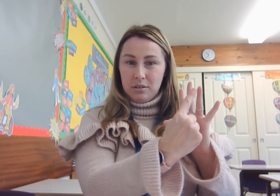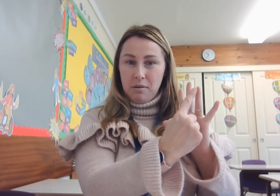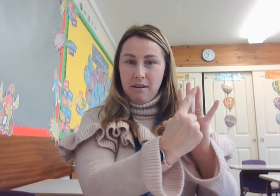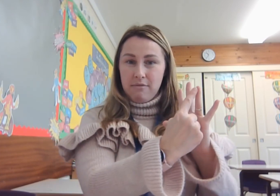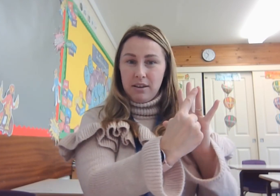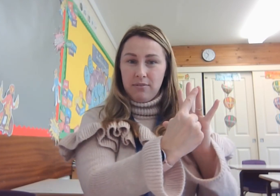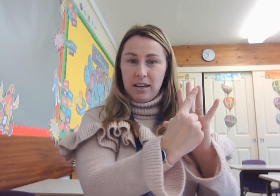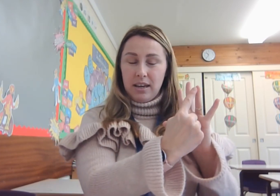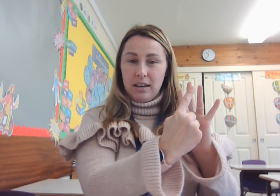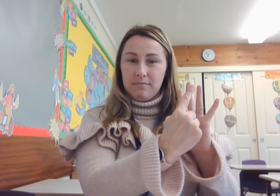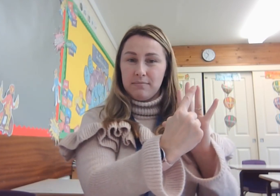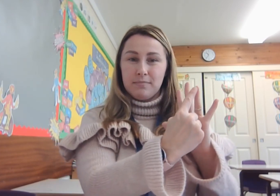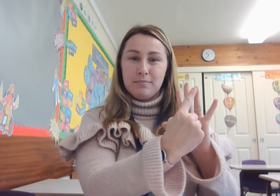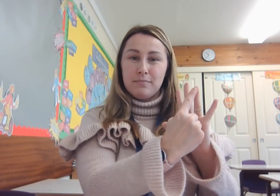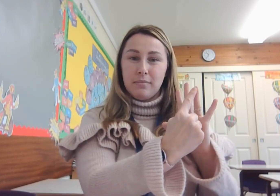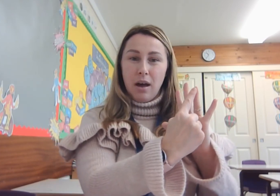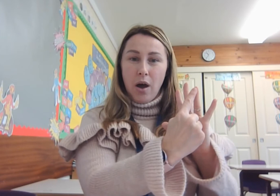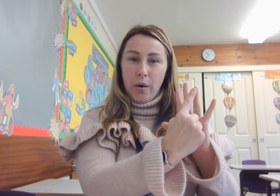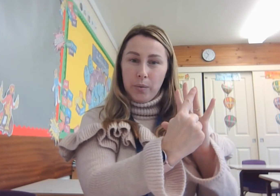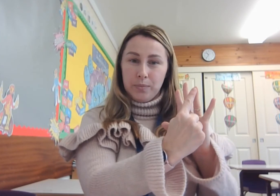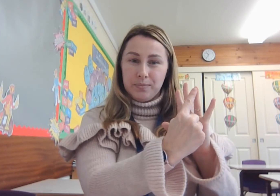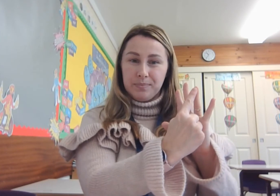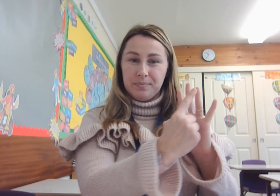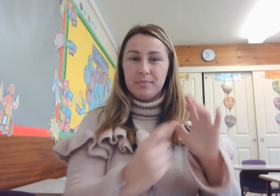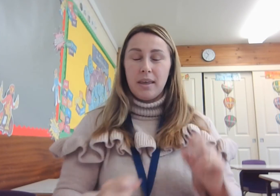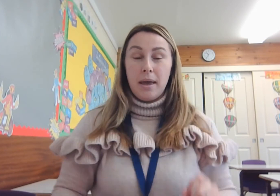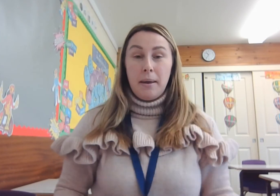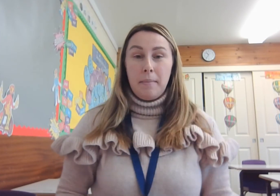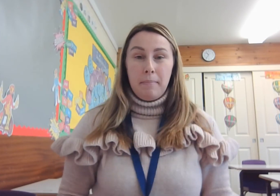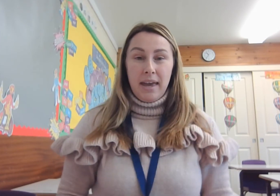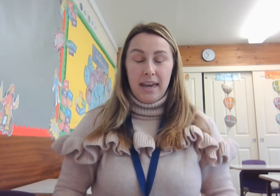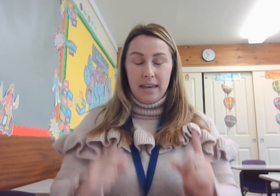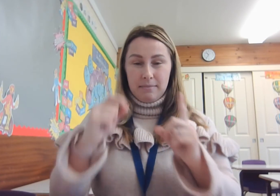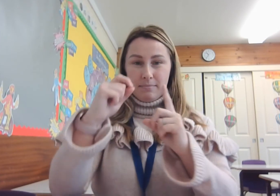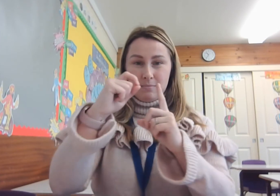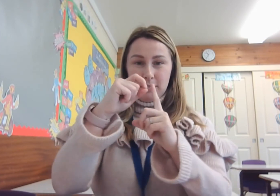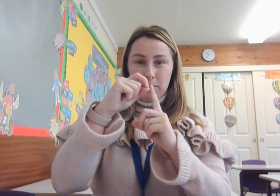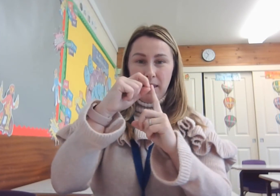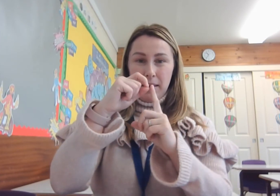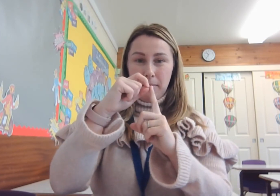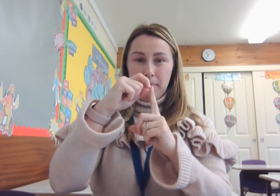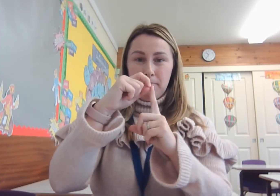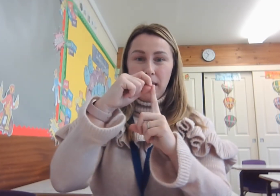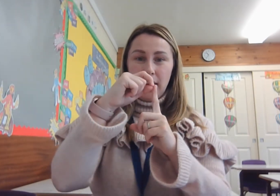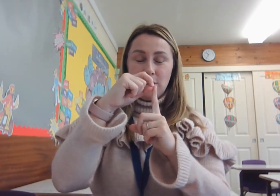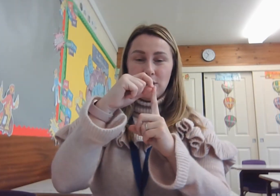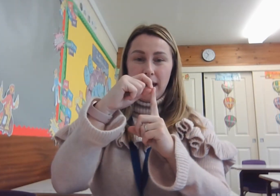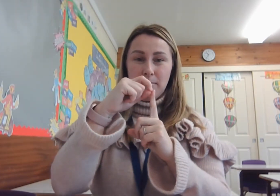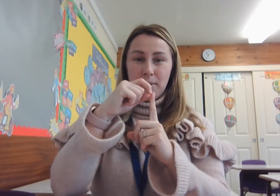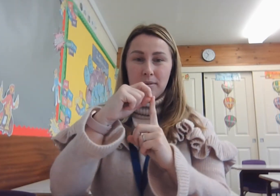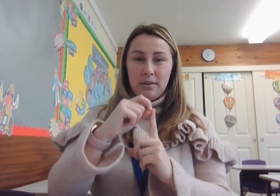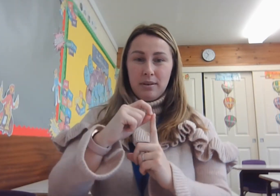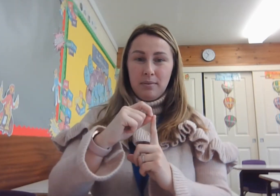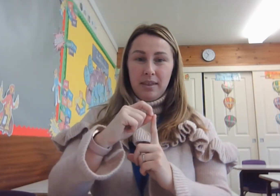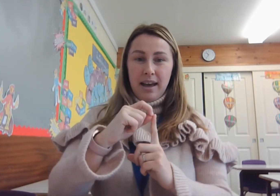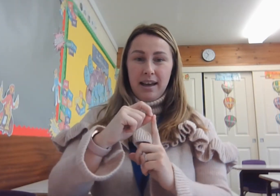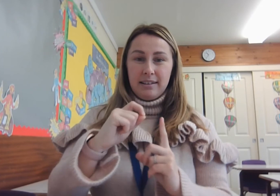our ring finger. O. P. We make a P shape with our